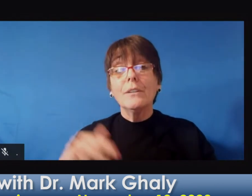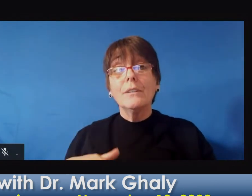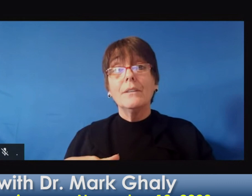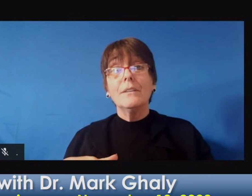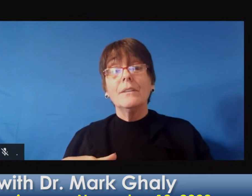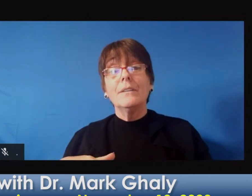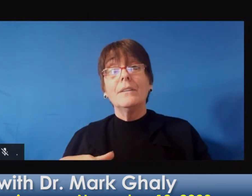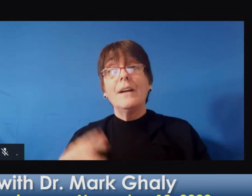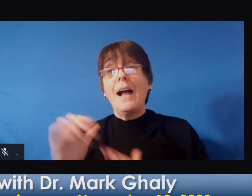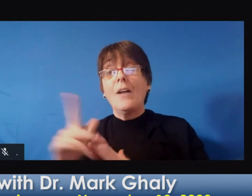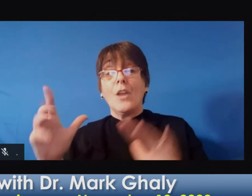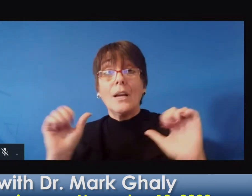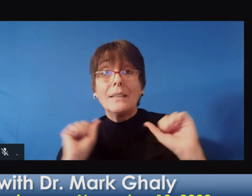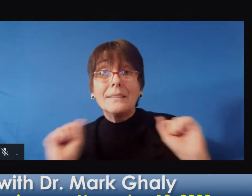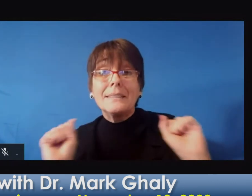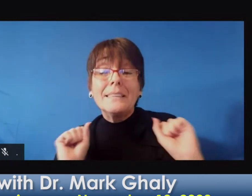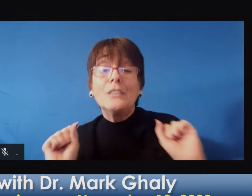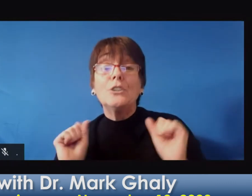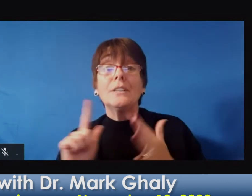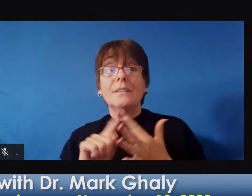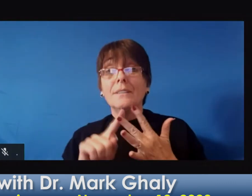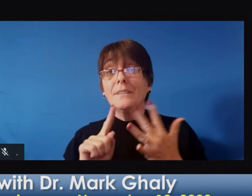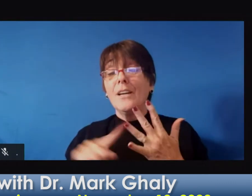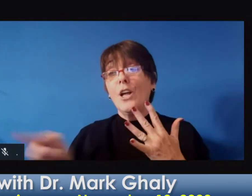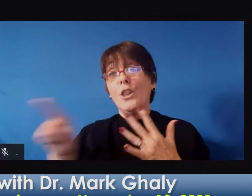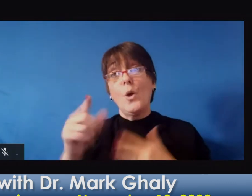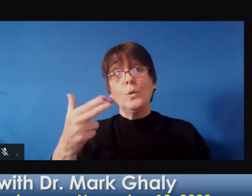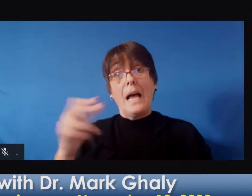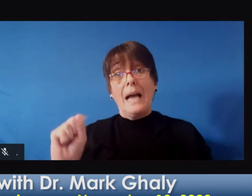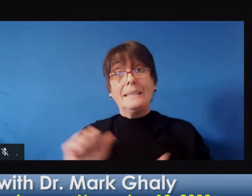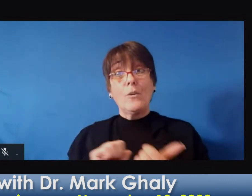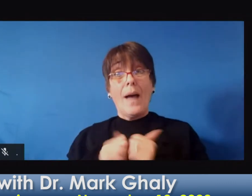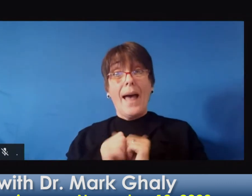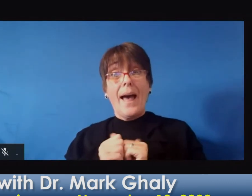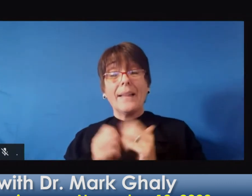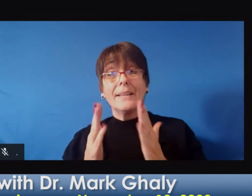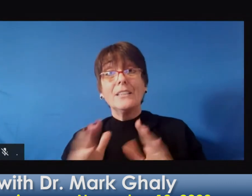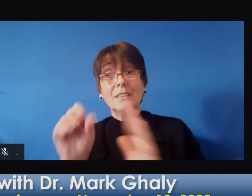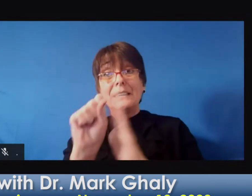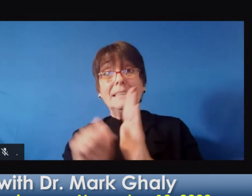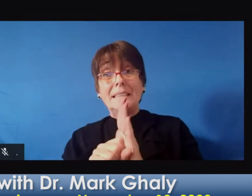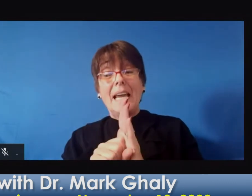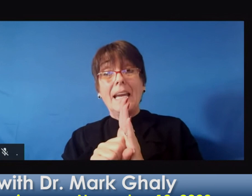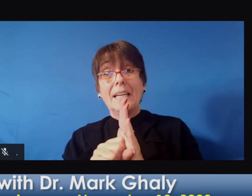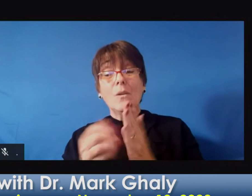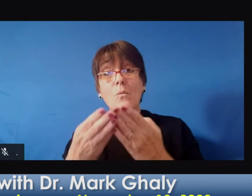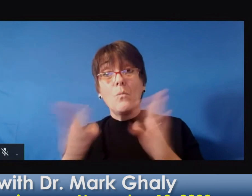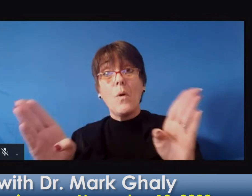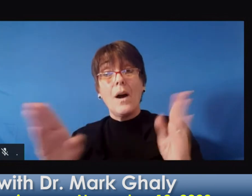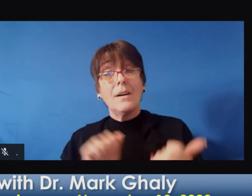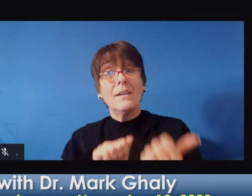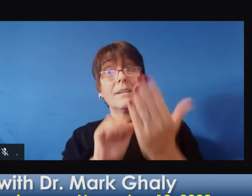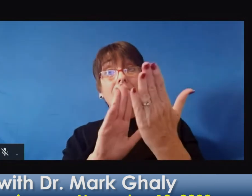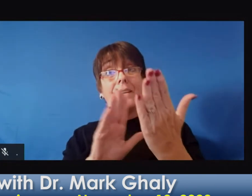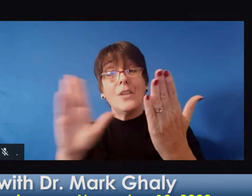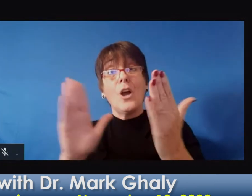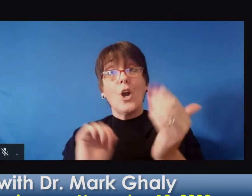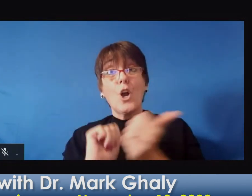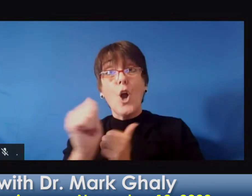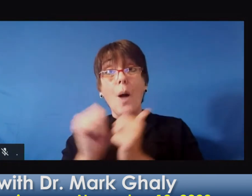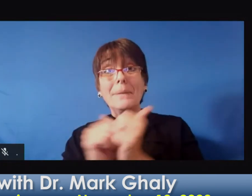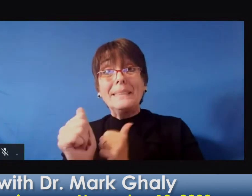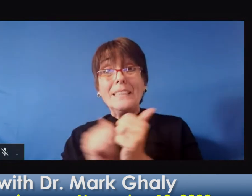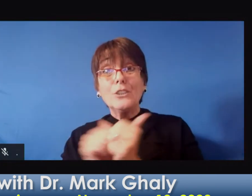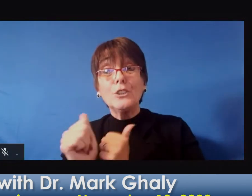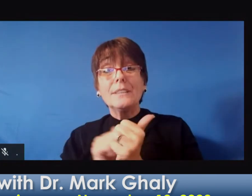to conditioning and skill work. Those high school athletes are, statewide are approaching their CIF competitions as early